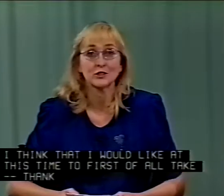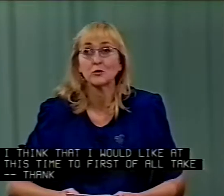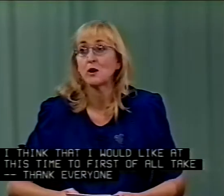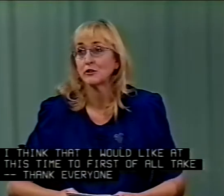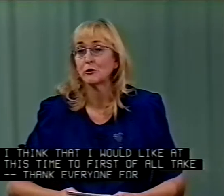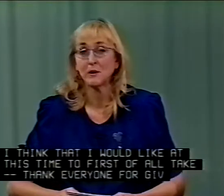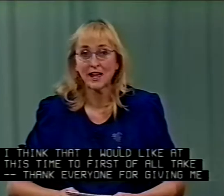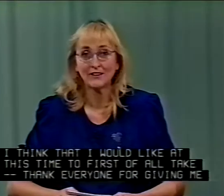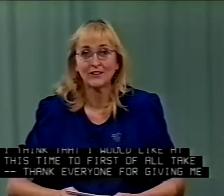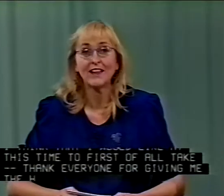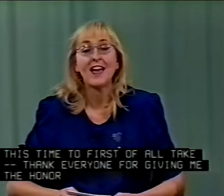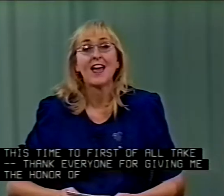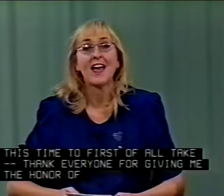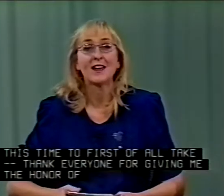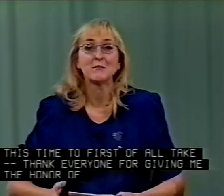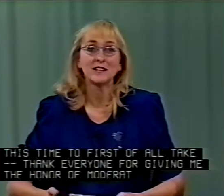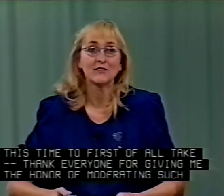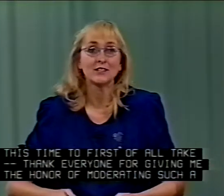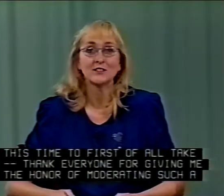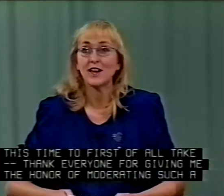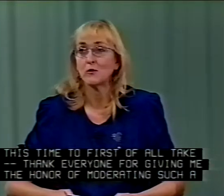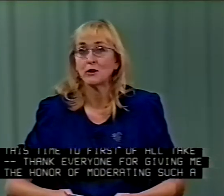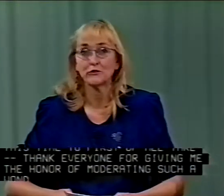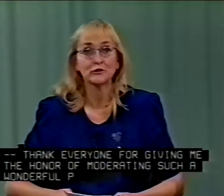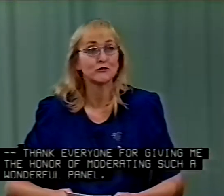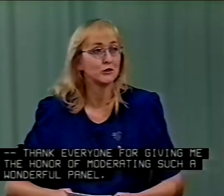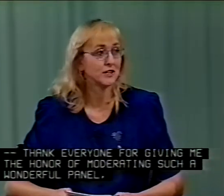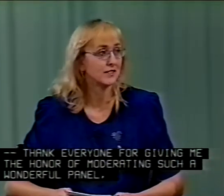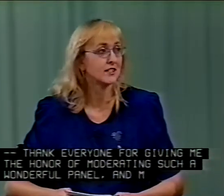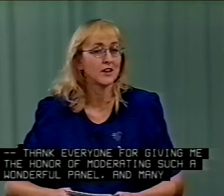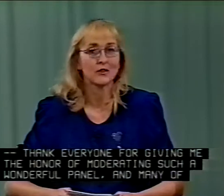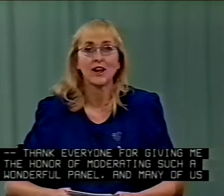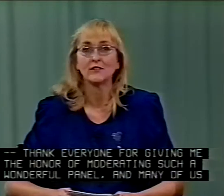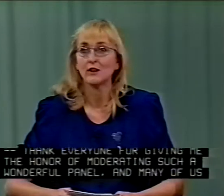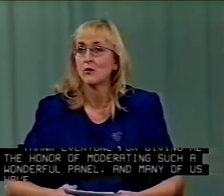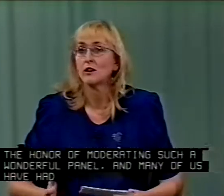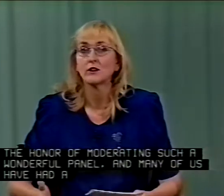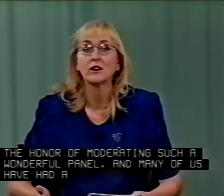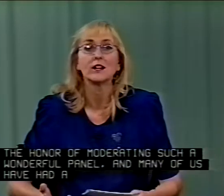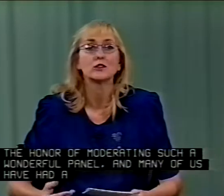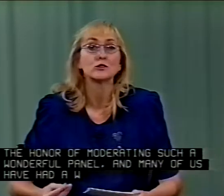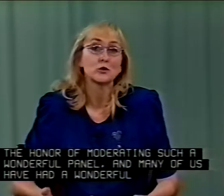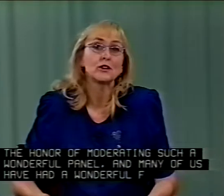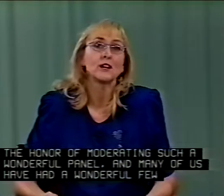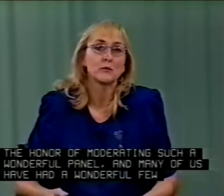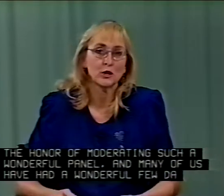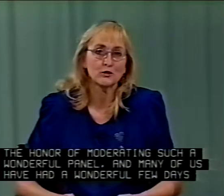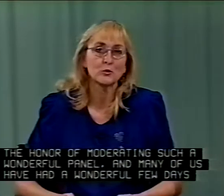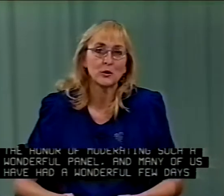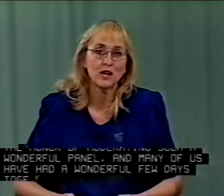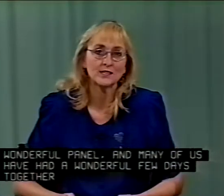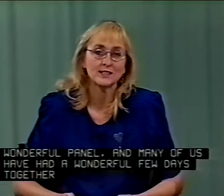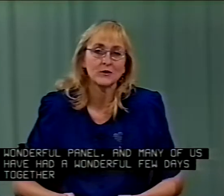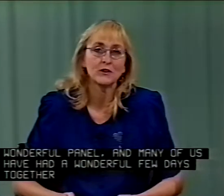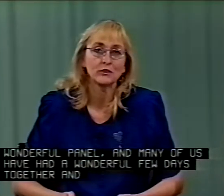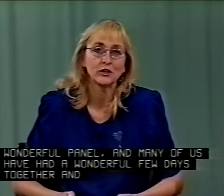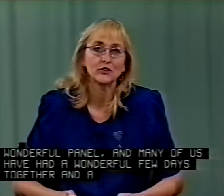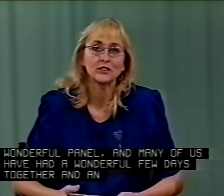a wonderful panel. And many of us have had a wonderful few days together and an extraordinary rehearsal process, and we've learned